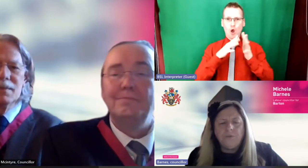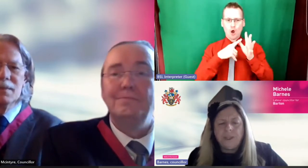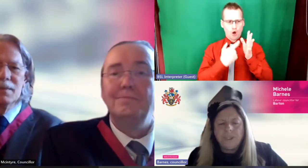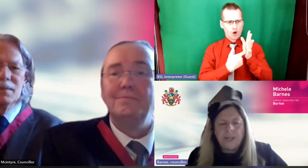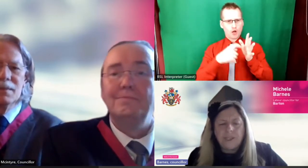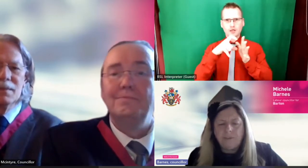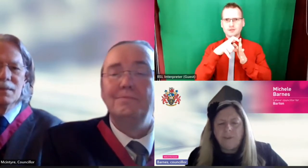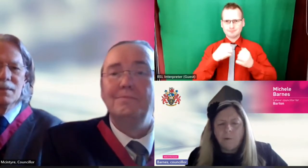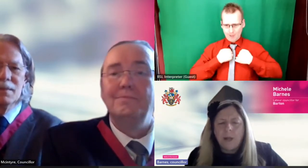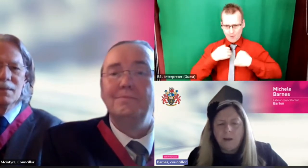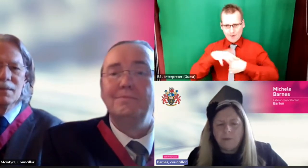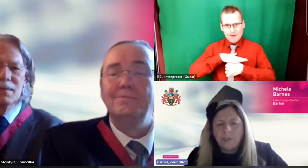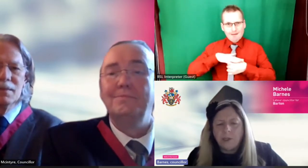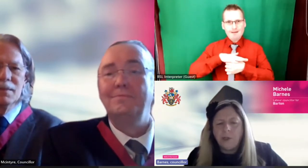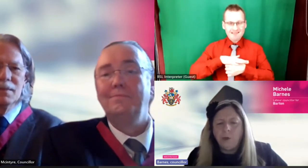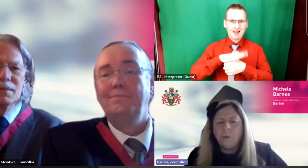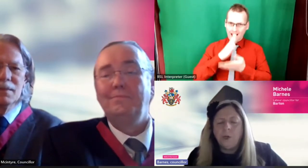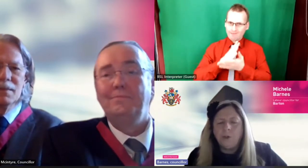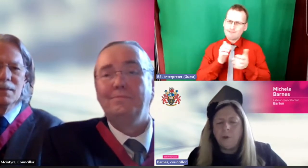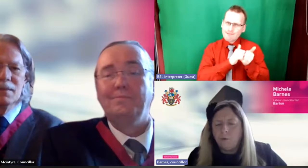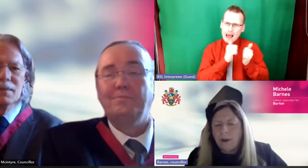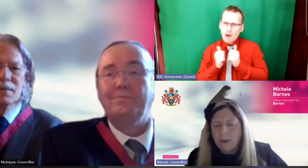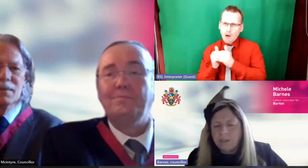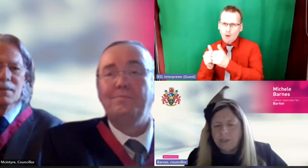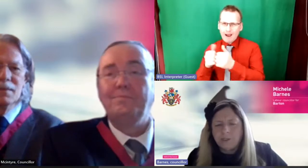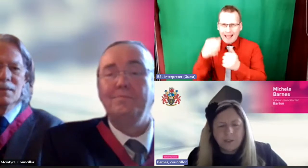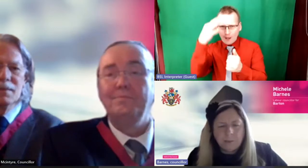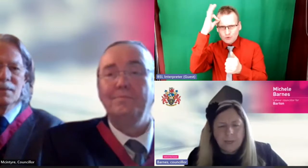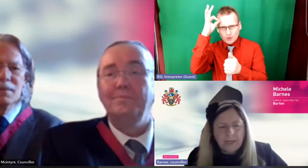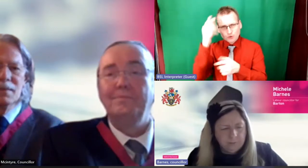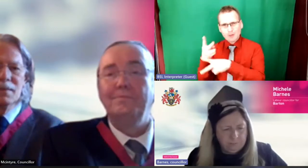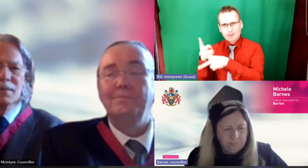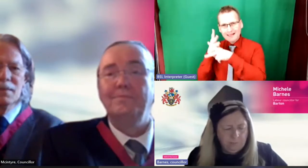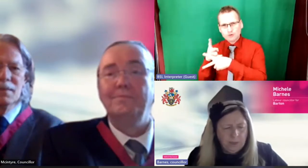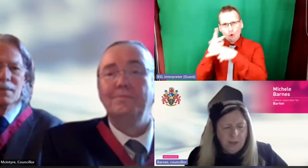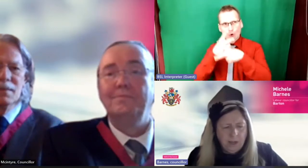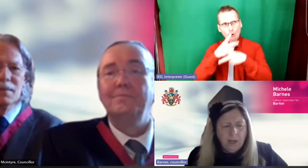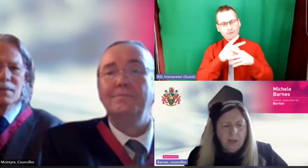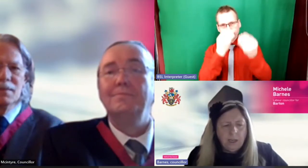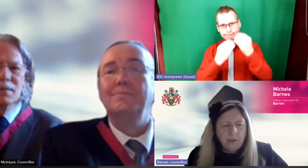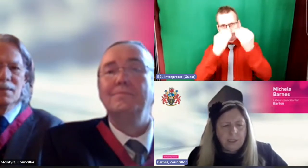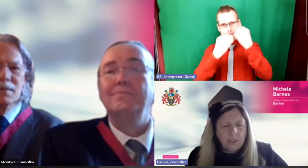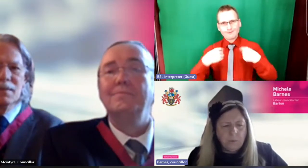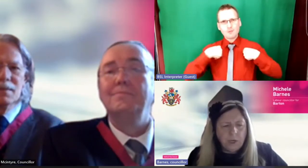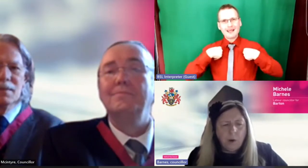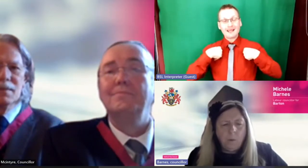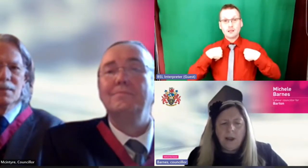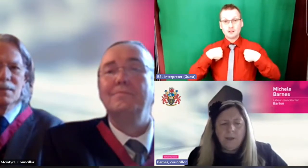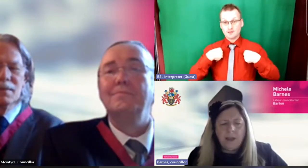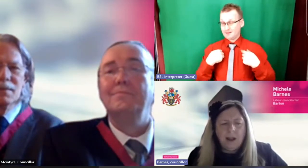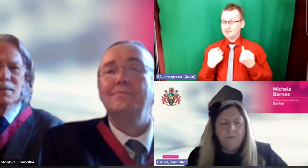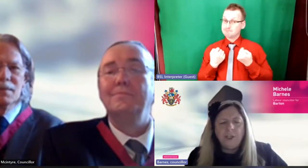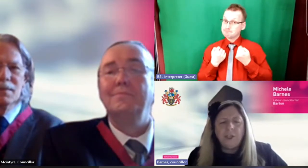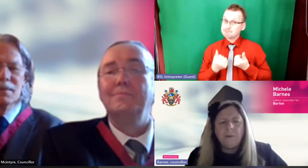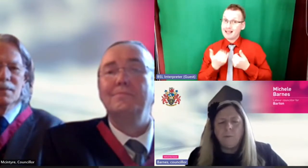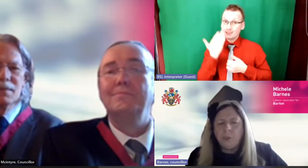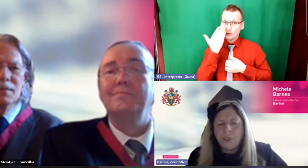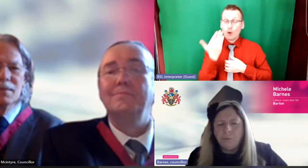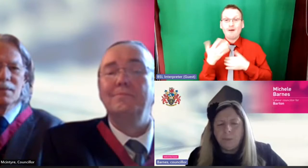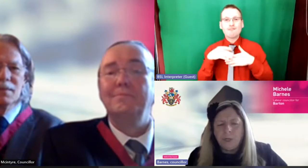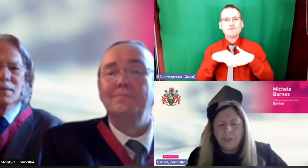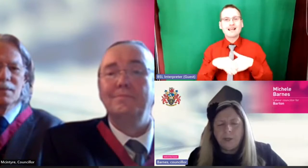such fantastic fellow councillors who was also great mentors to me. Little did we know that our